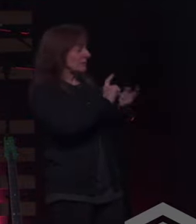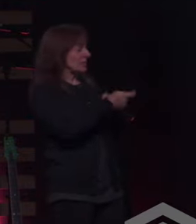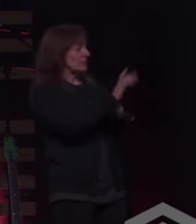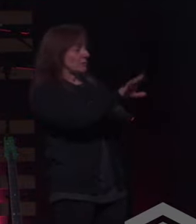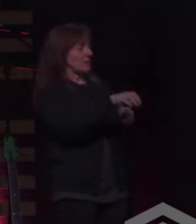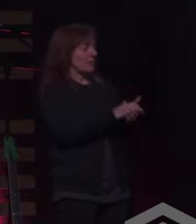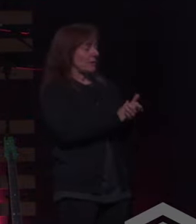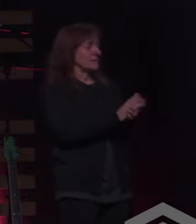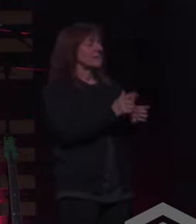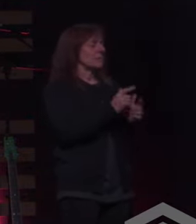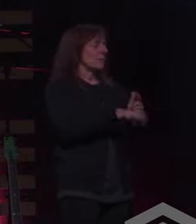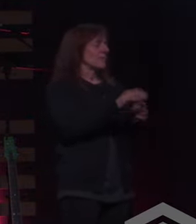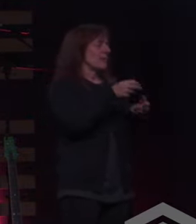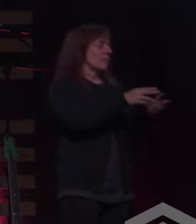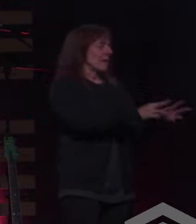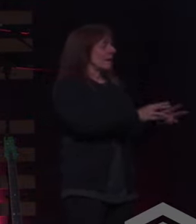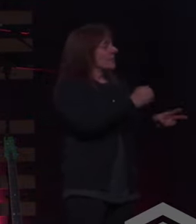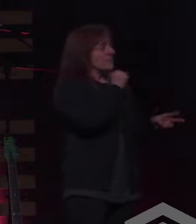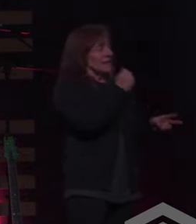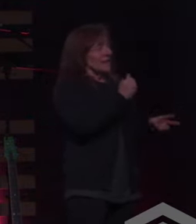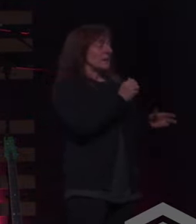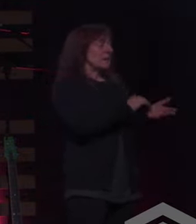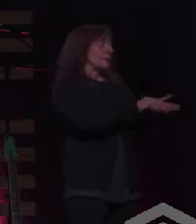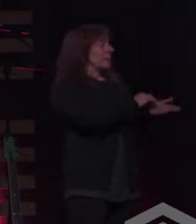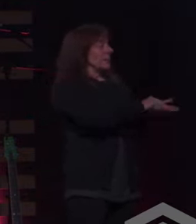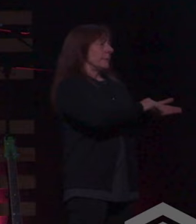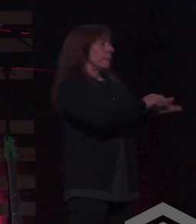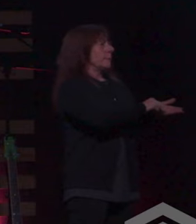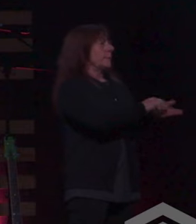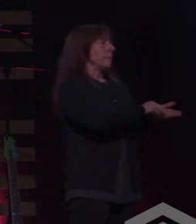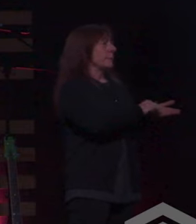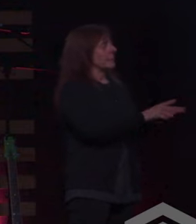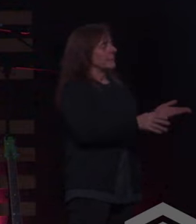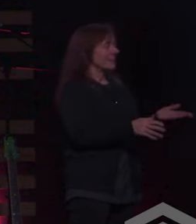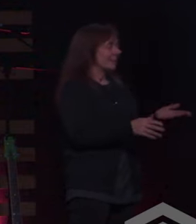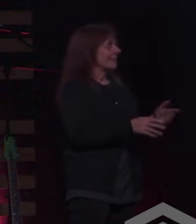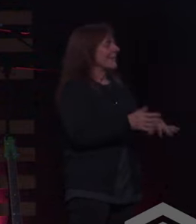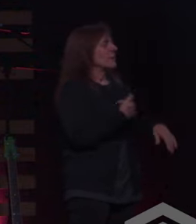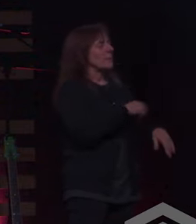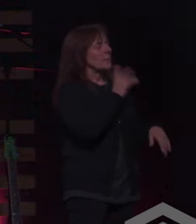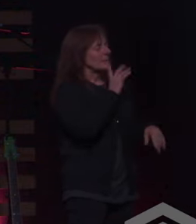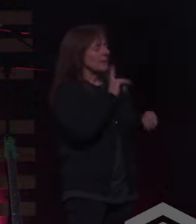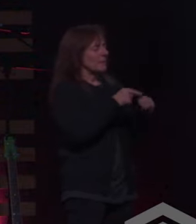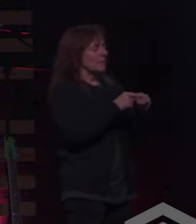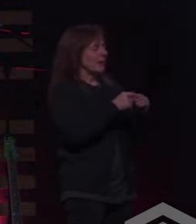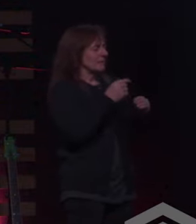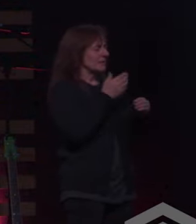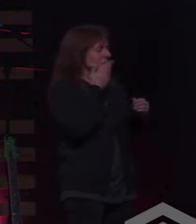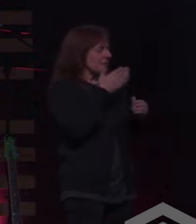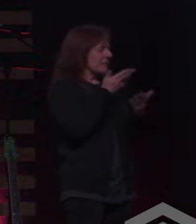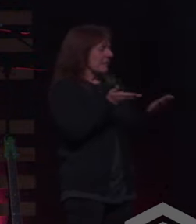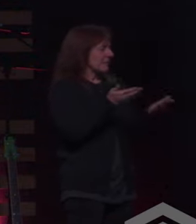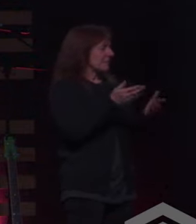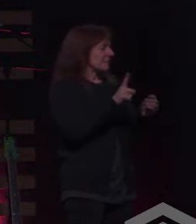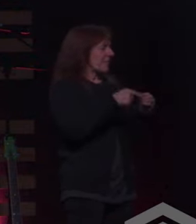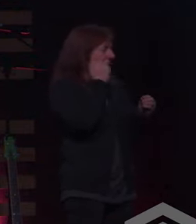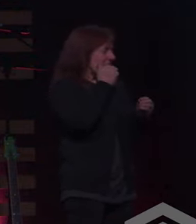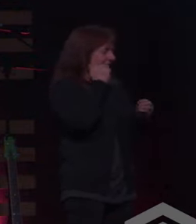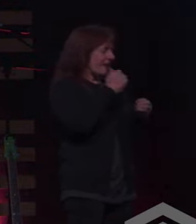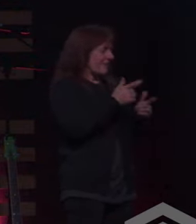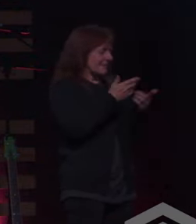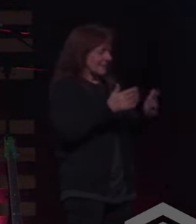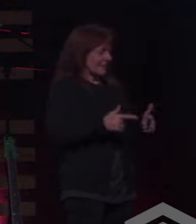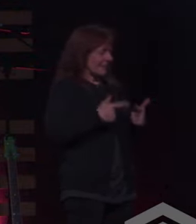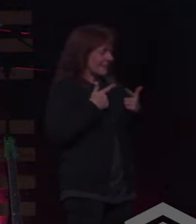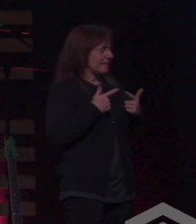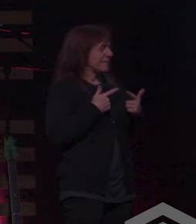marriage, you'll find a way. If you're not, you'll find an excuse. We're going to talk about very practical things over the next couple weeks. And a lot of